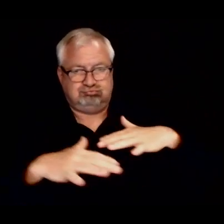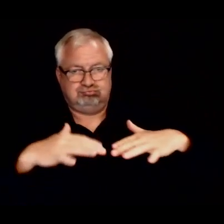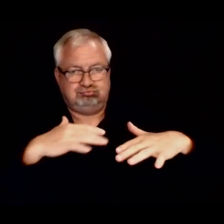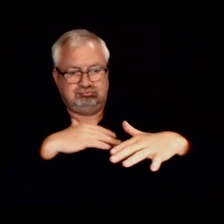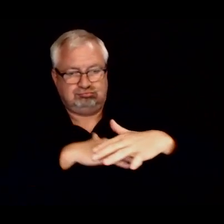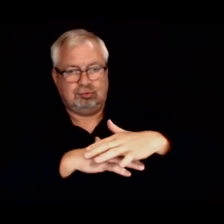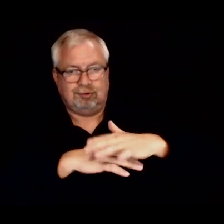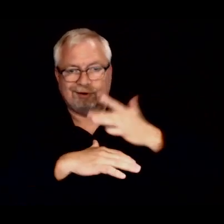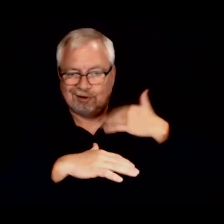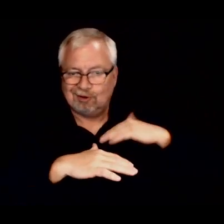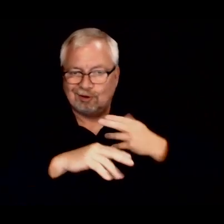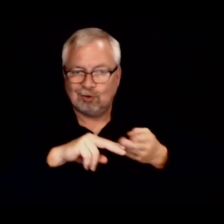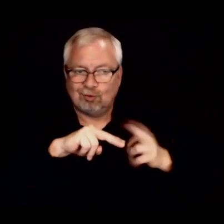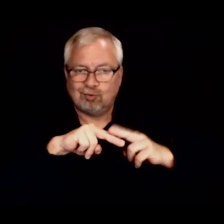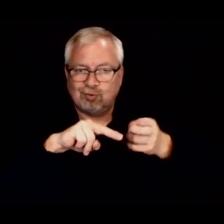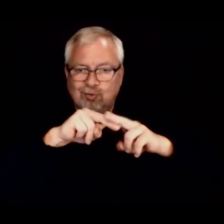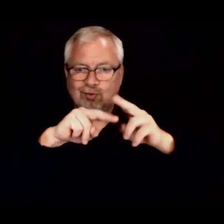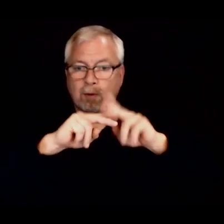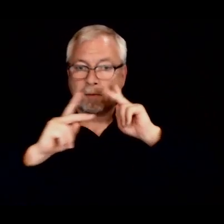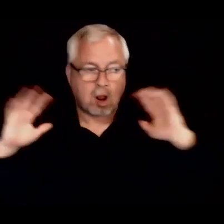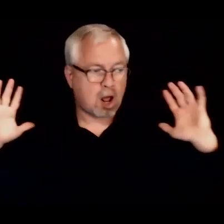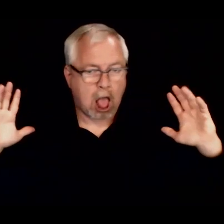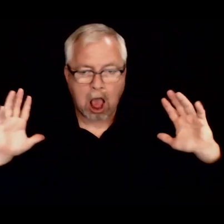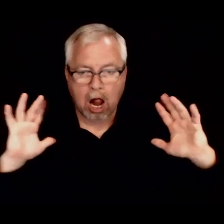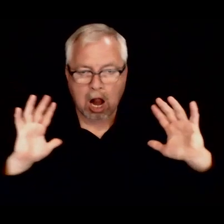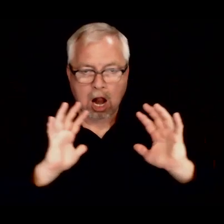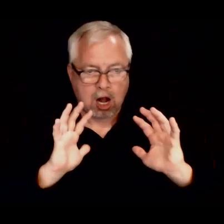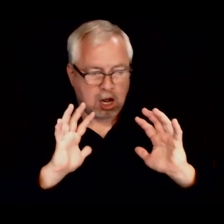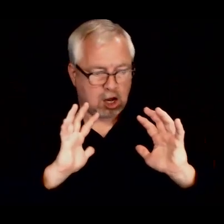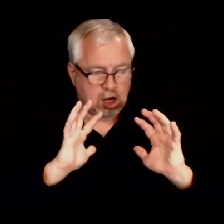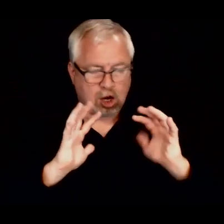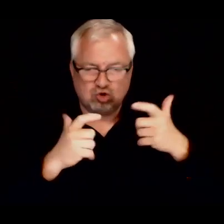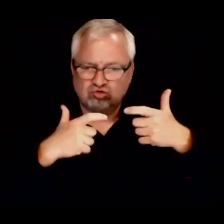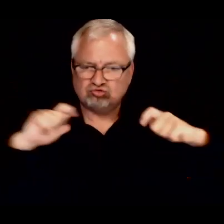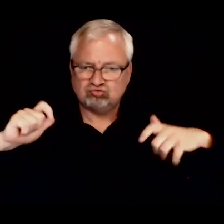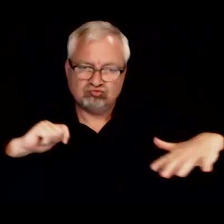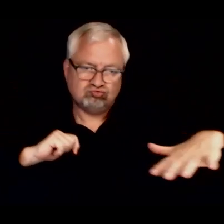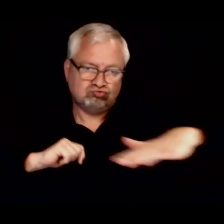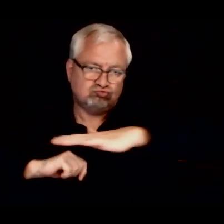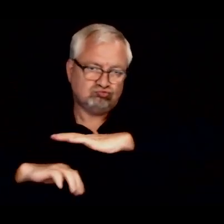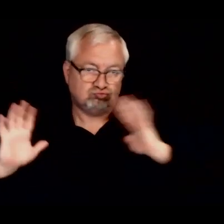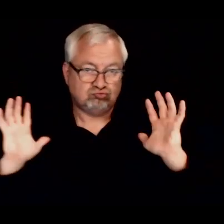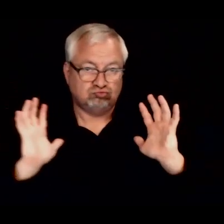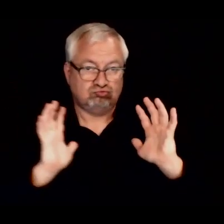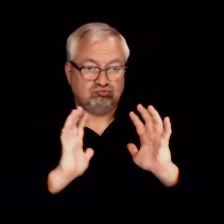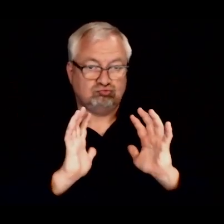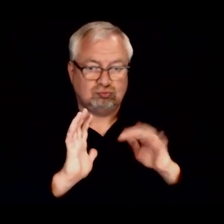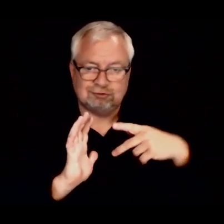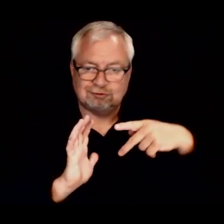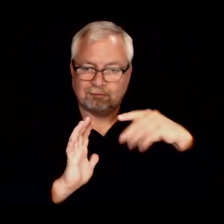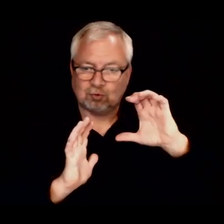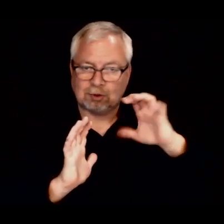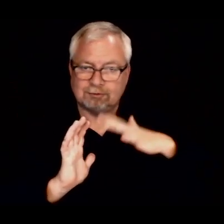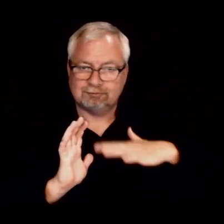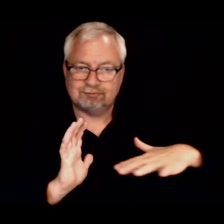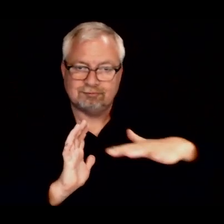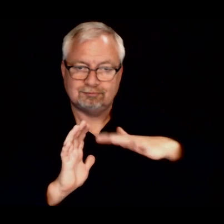who participated in the large gatherings were people of color or Indigenous people, and we know